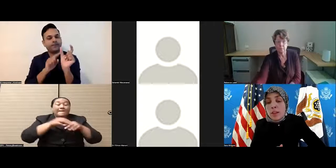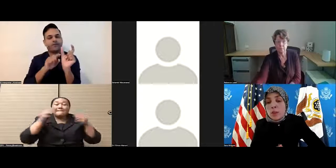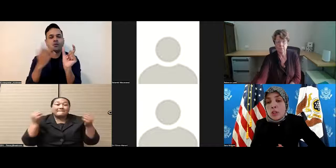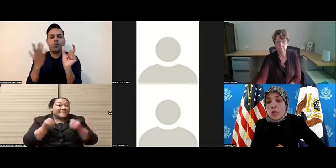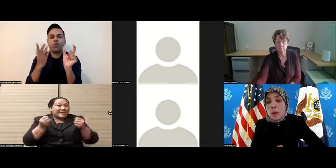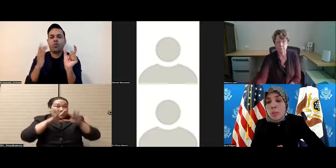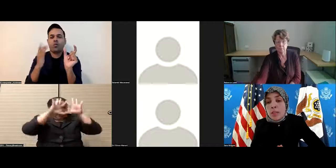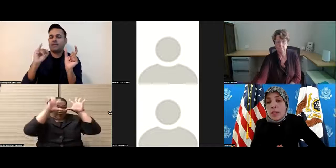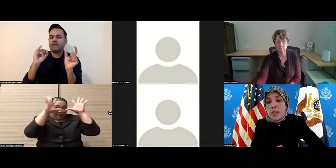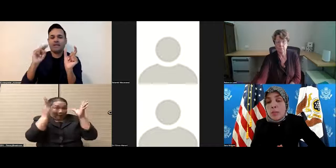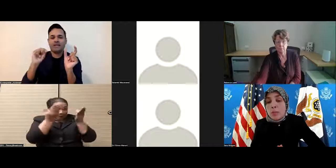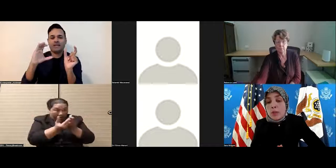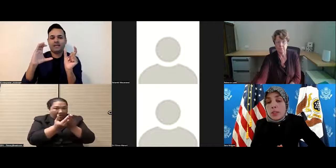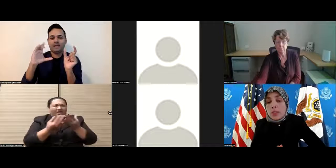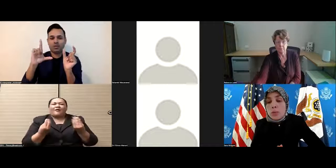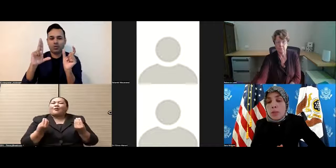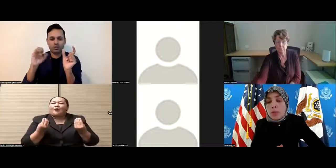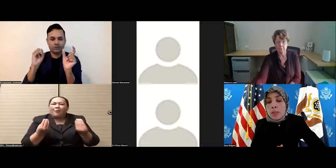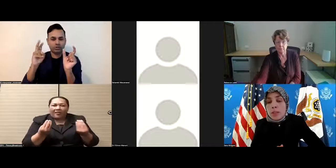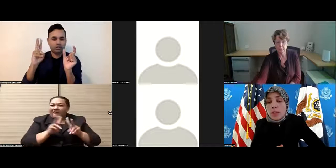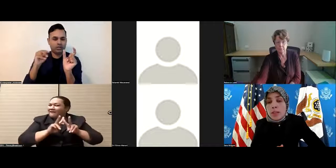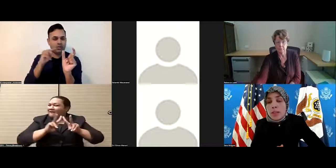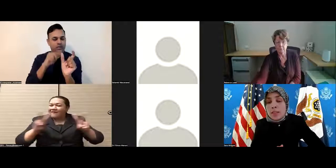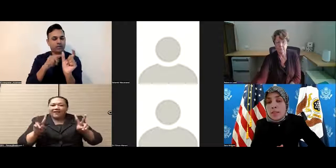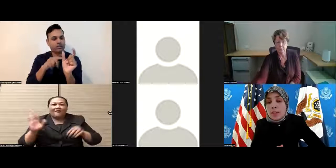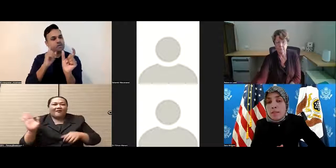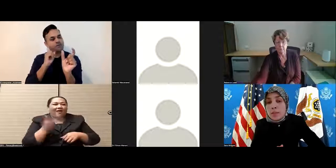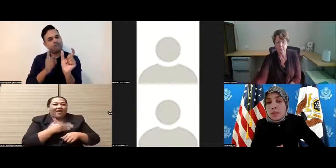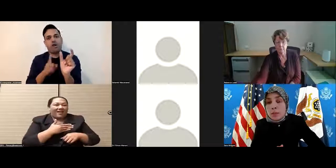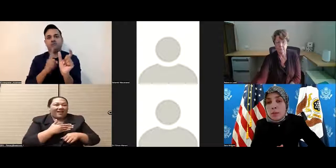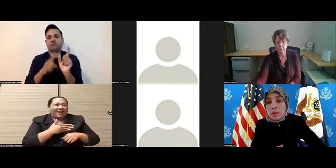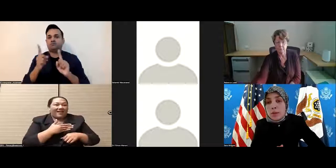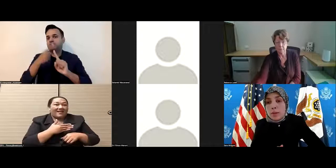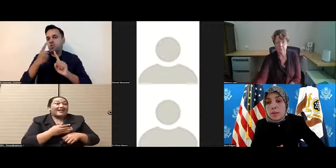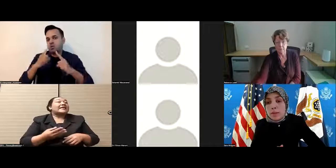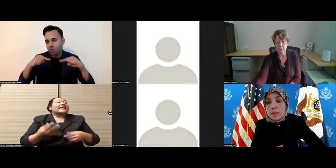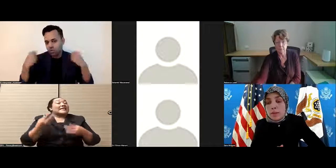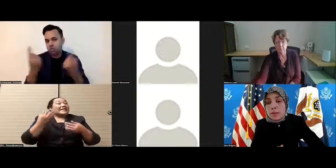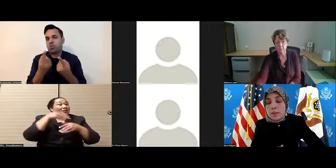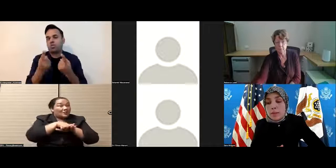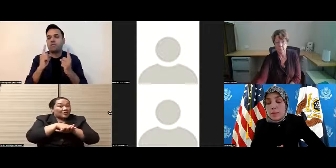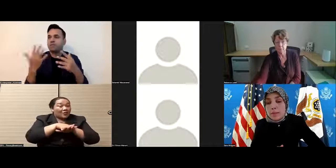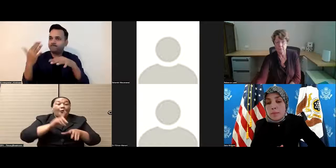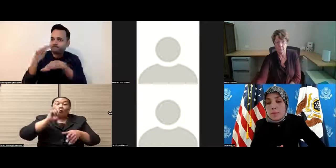The inclusion of 1 billion persons with disability is a value for all.